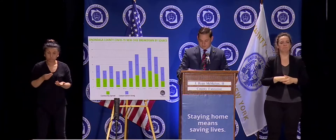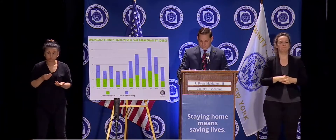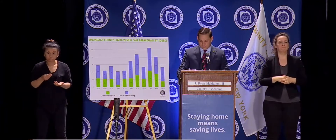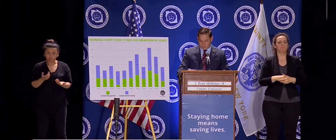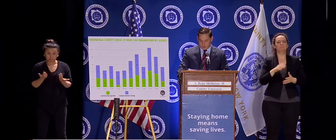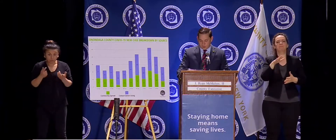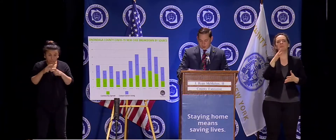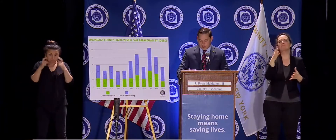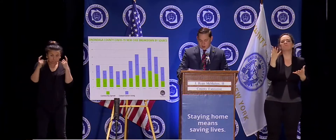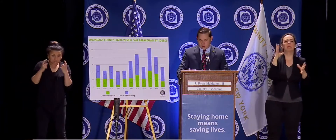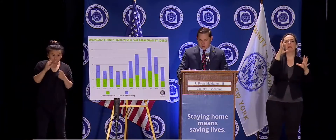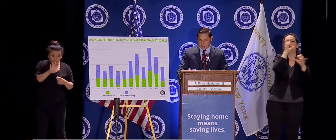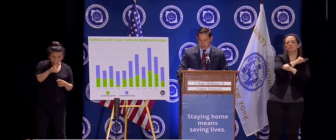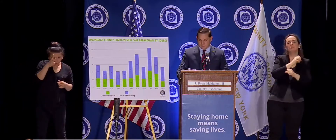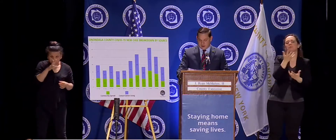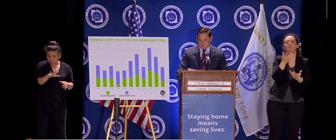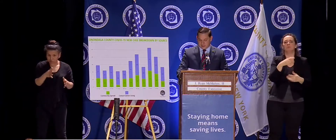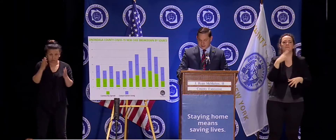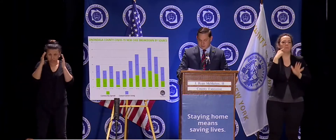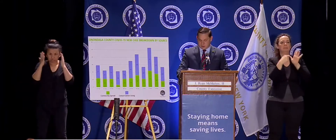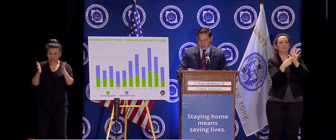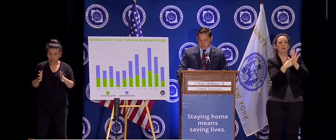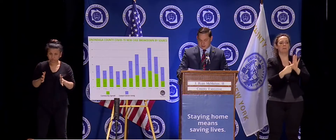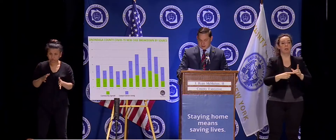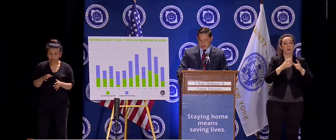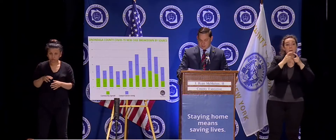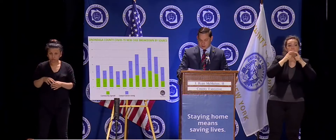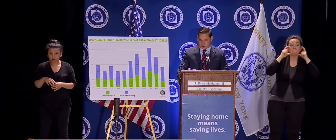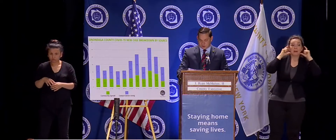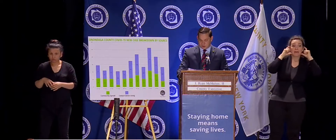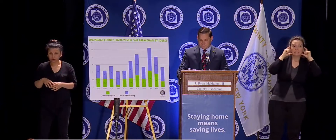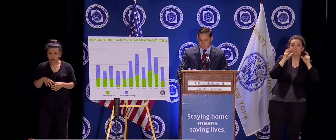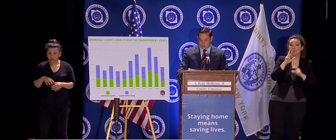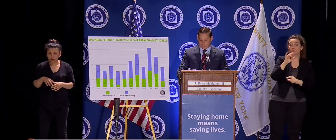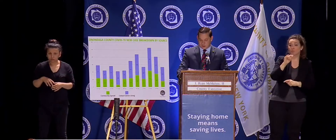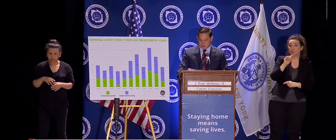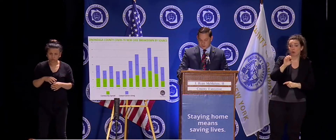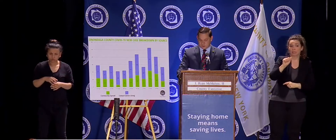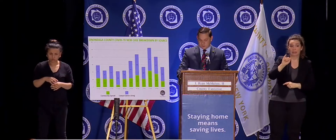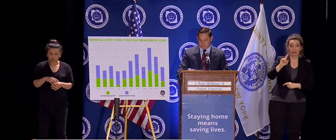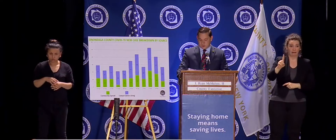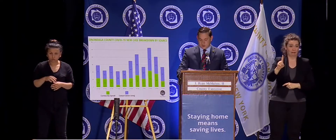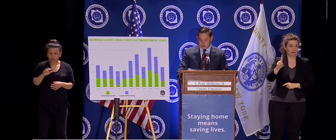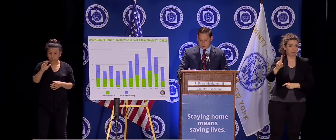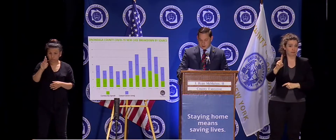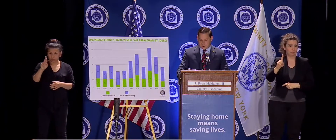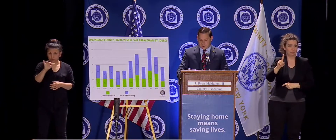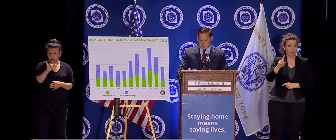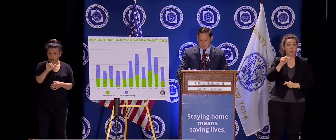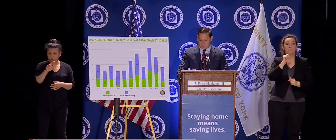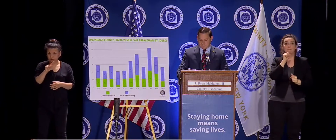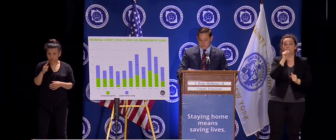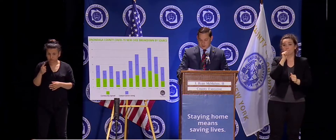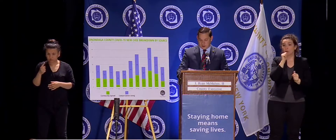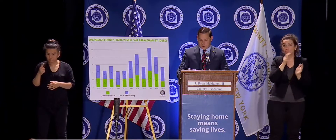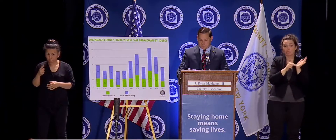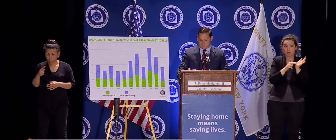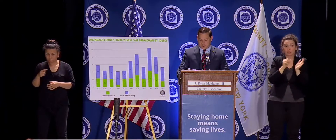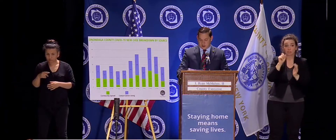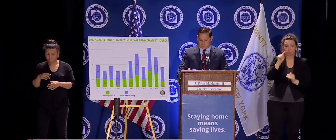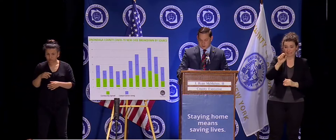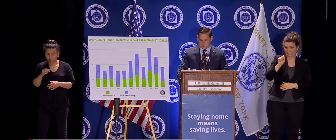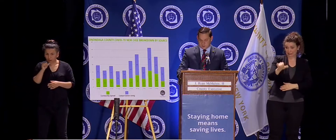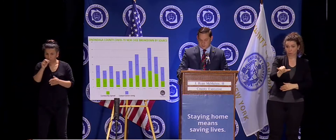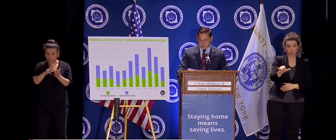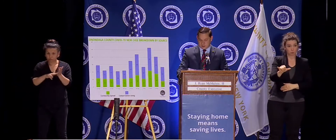mask. Rite Aid, 519 Butternut Street in Syracuse. If you were there from